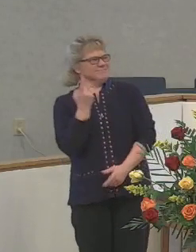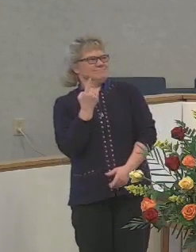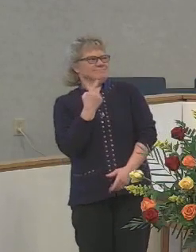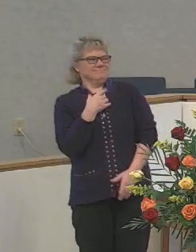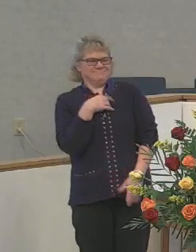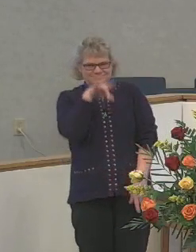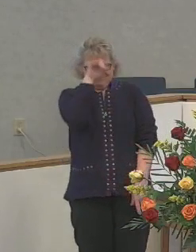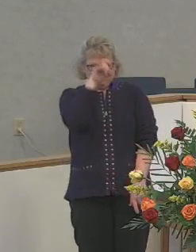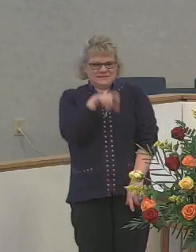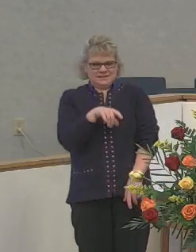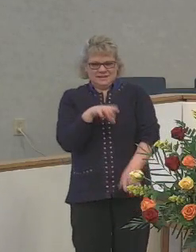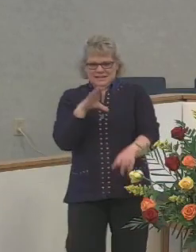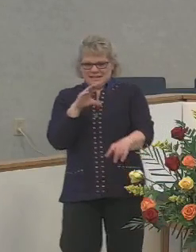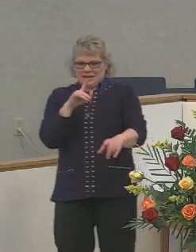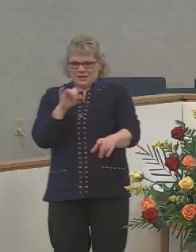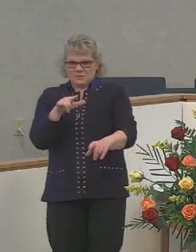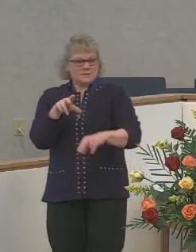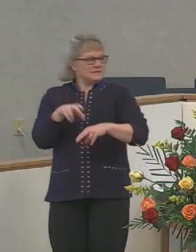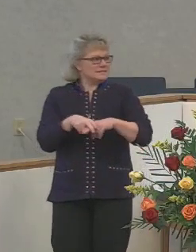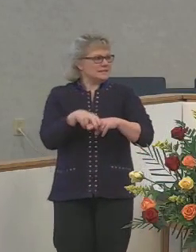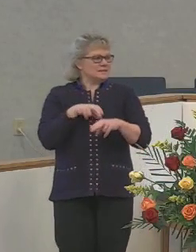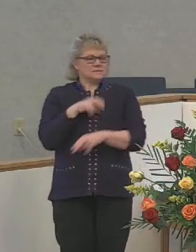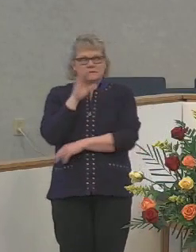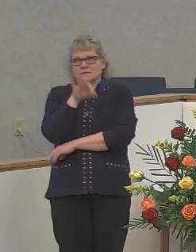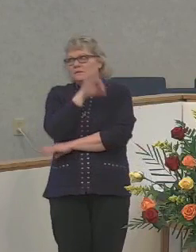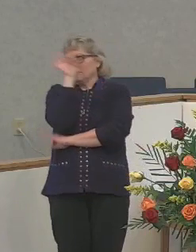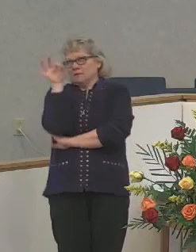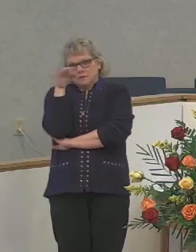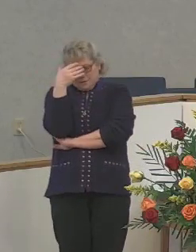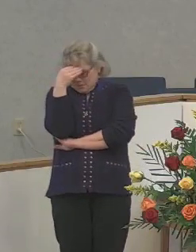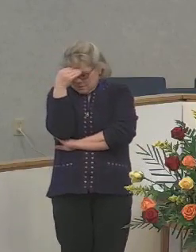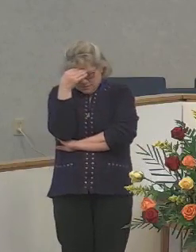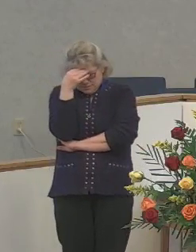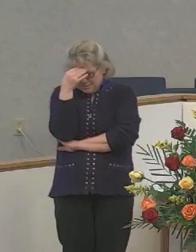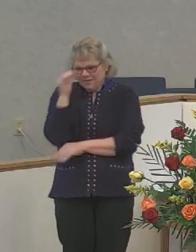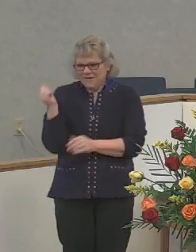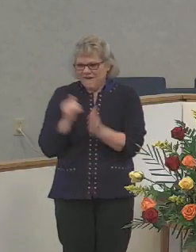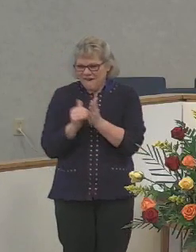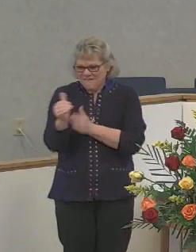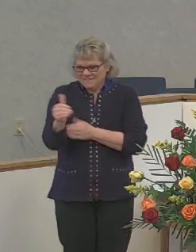And sometimes Carolyn would sit in the back there and she'd roll her eyes. Yeah, he said that.